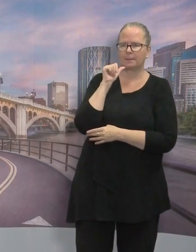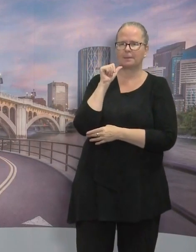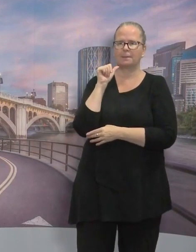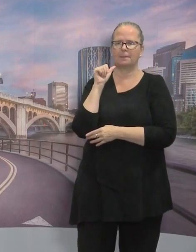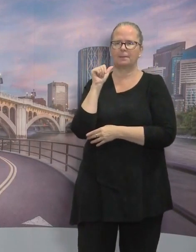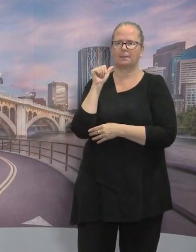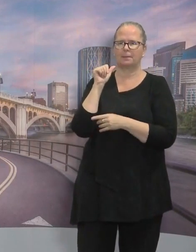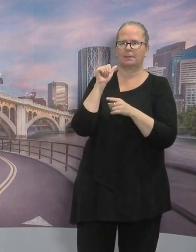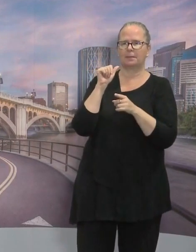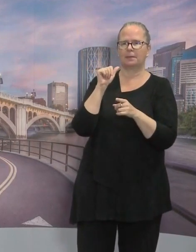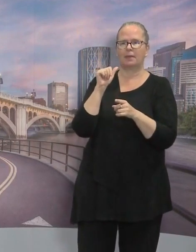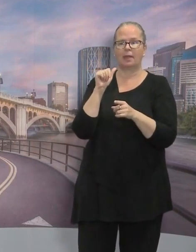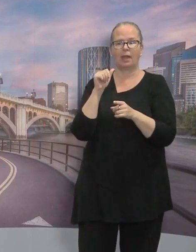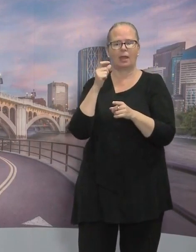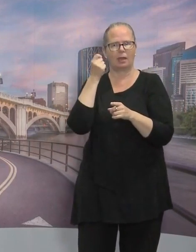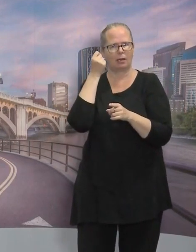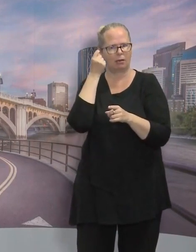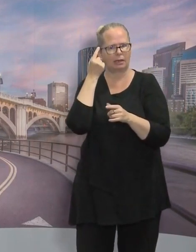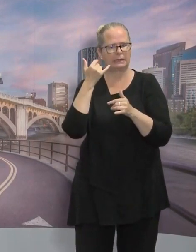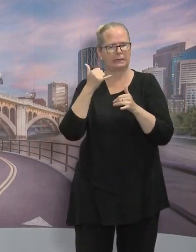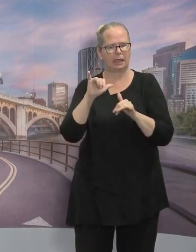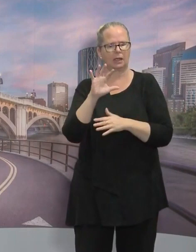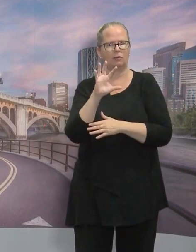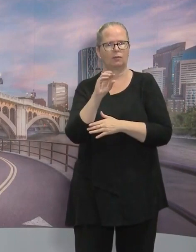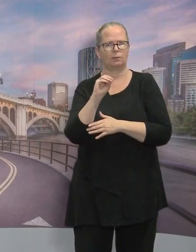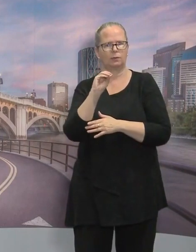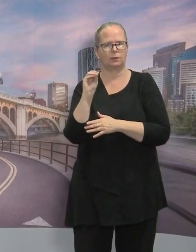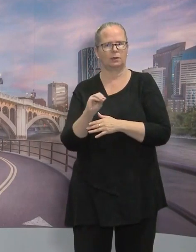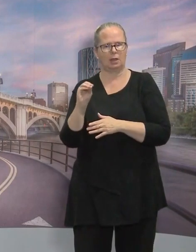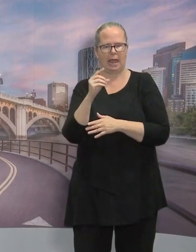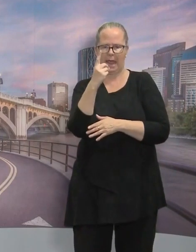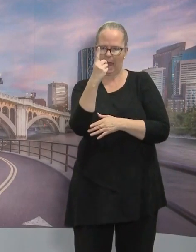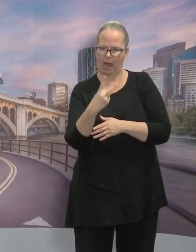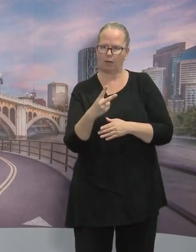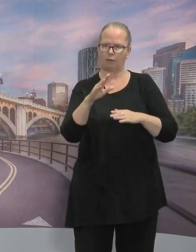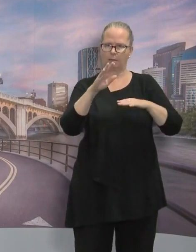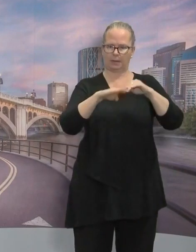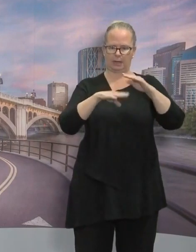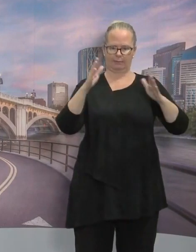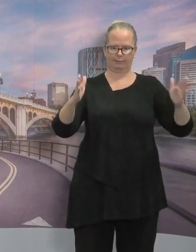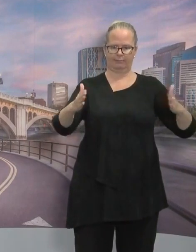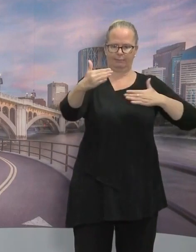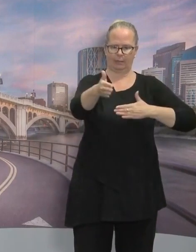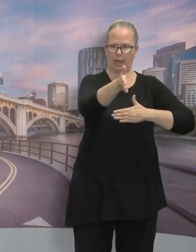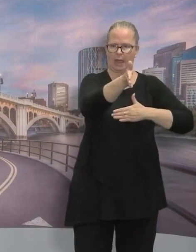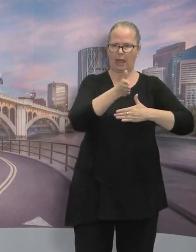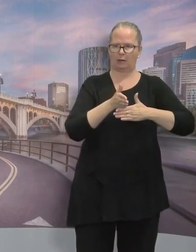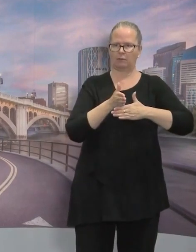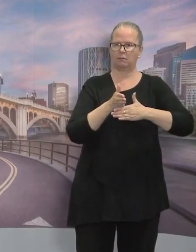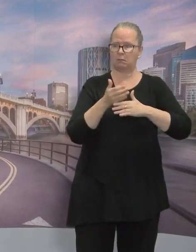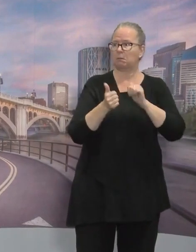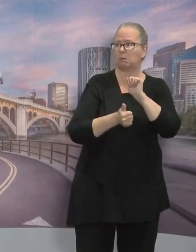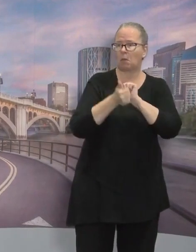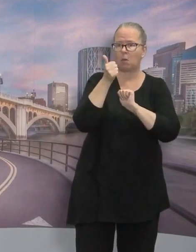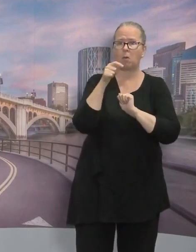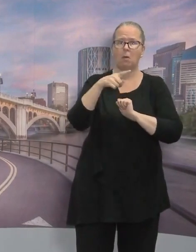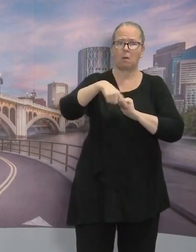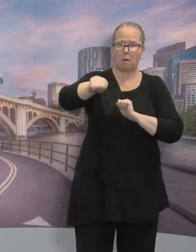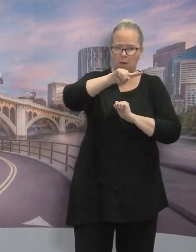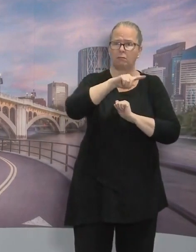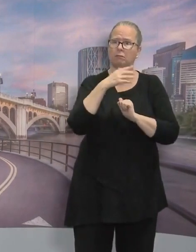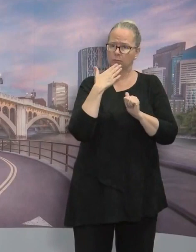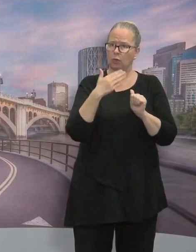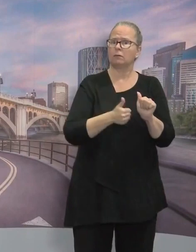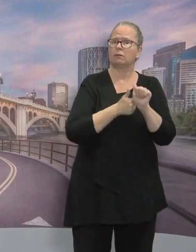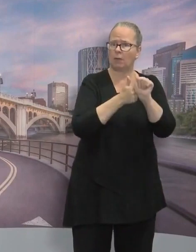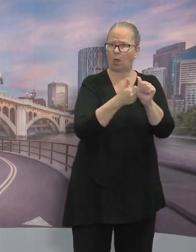50% capacity. The vast majority of business owners and patrons did a fantastic job on day one of Calgary's reopening.